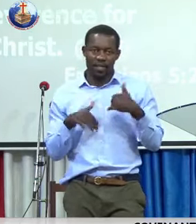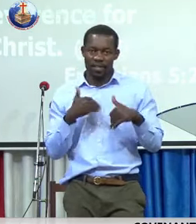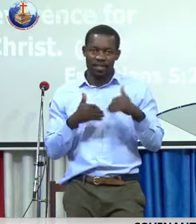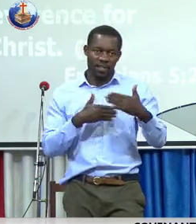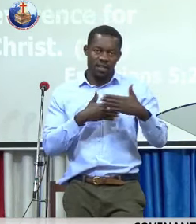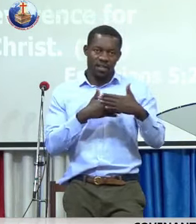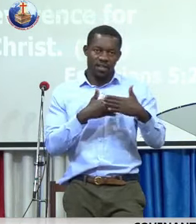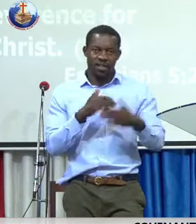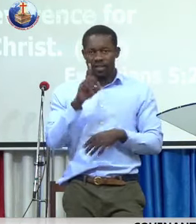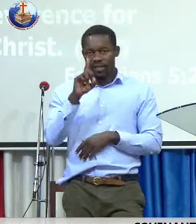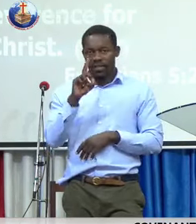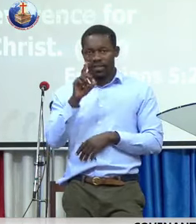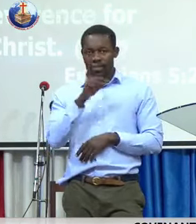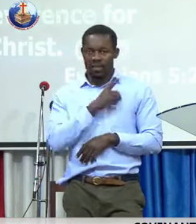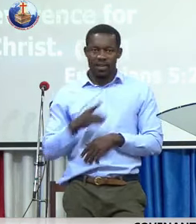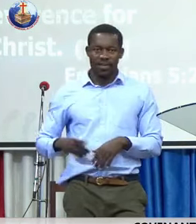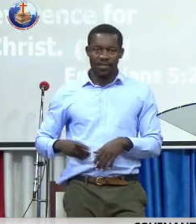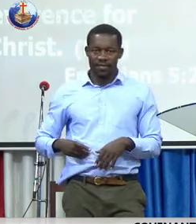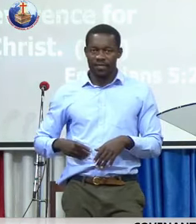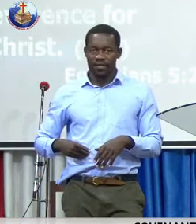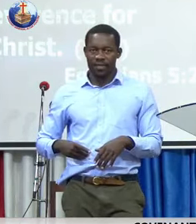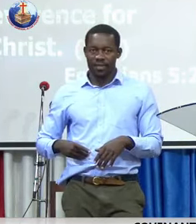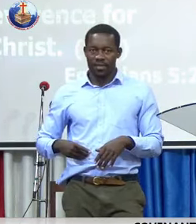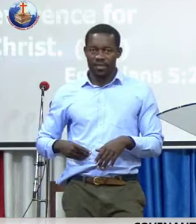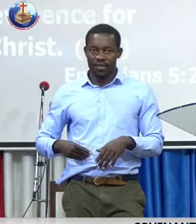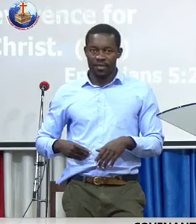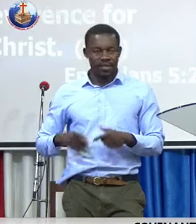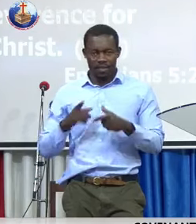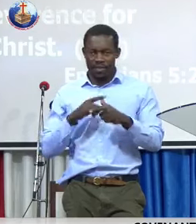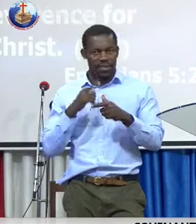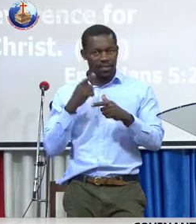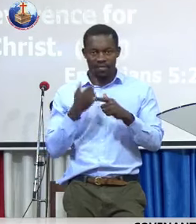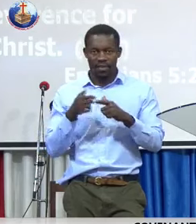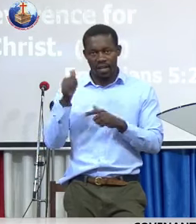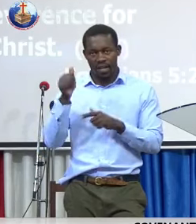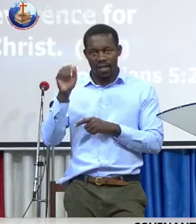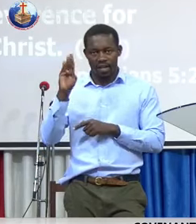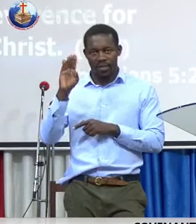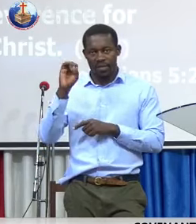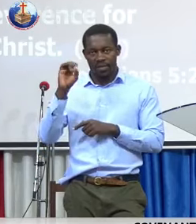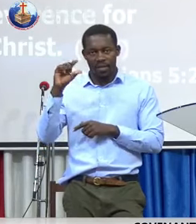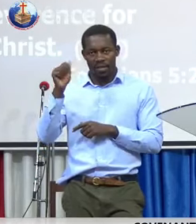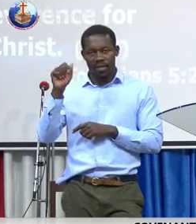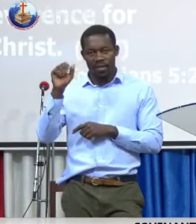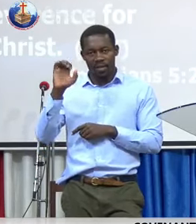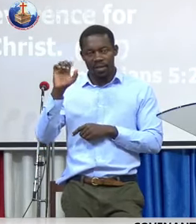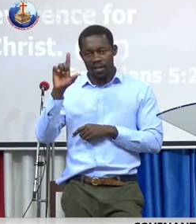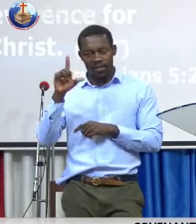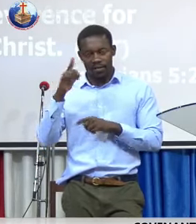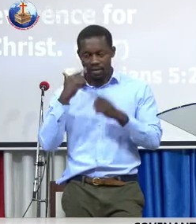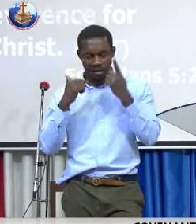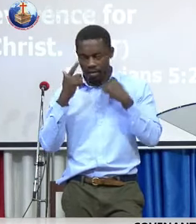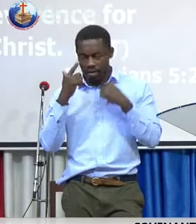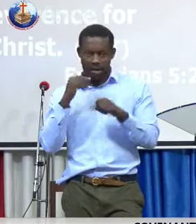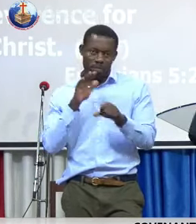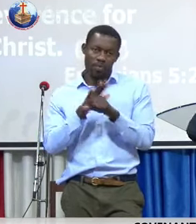akakamatwa. Ikabidi Abigail akuje plead on behalf of the husband. So that is just to show us we need to